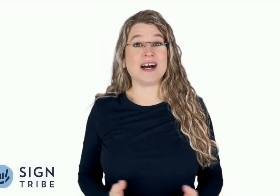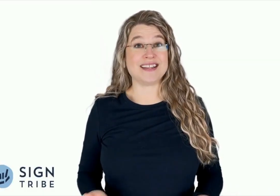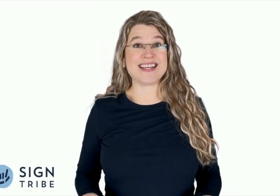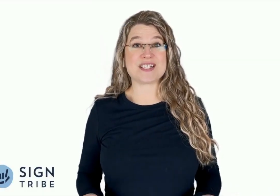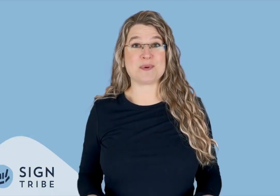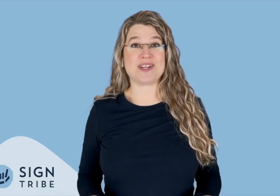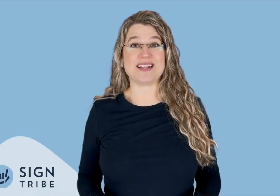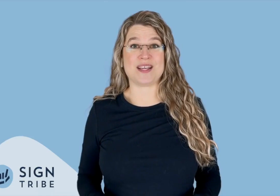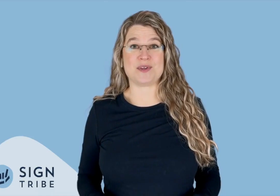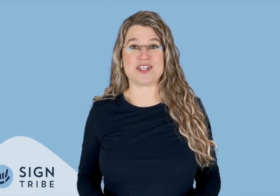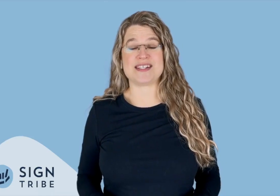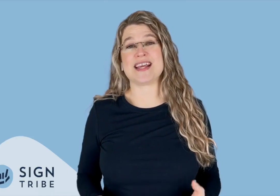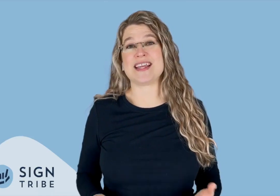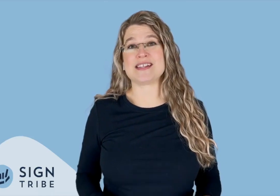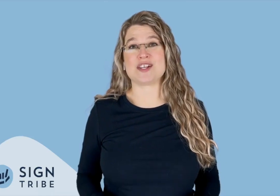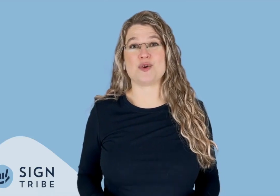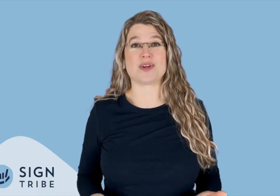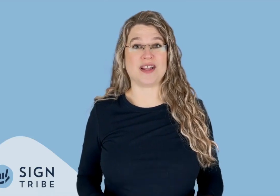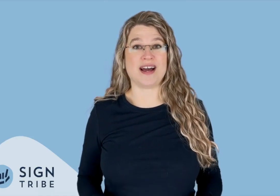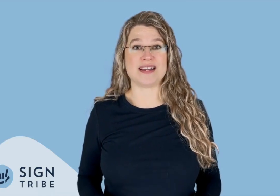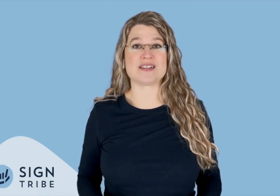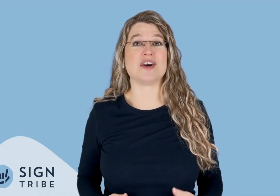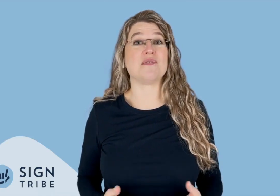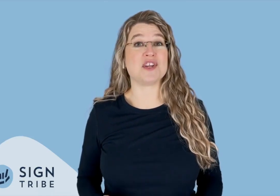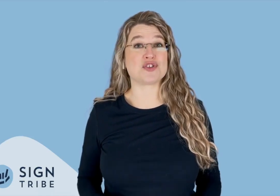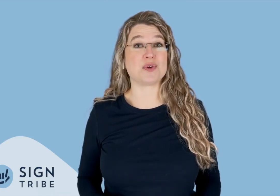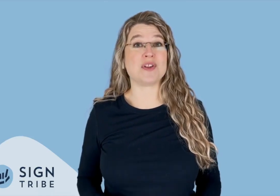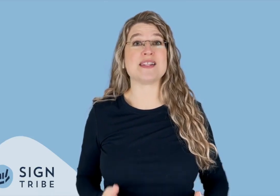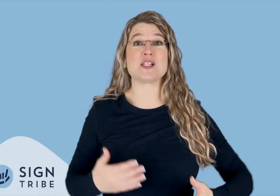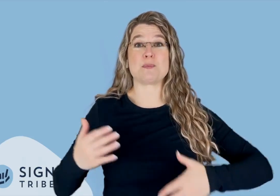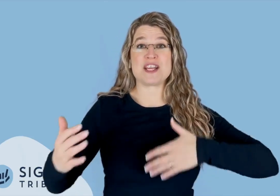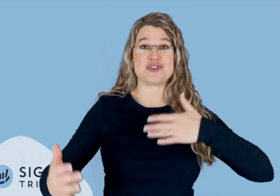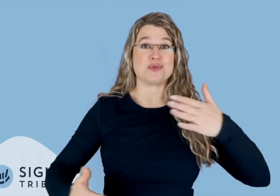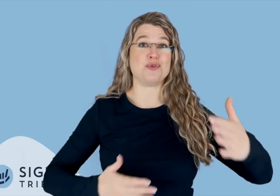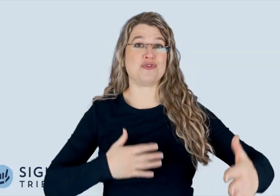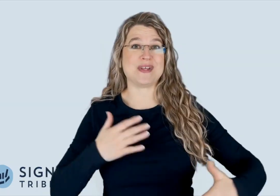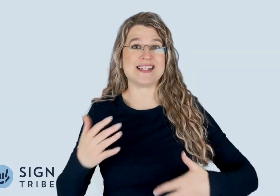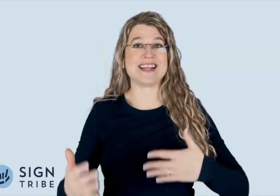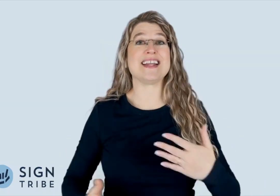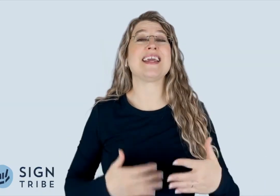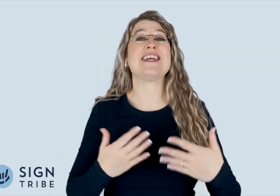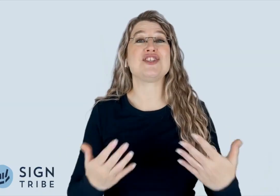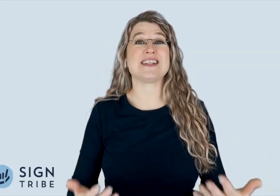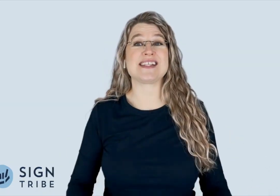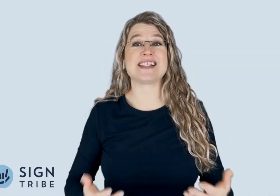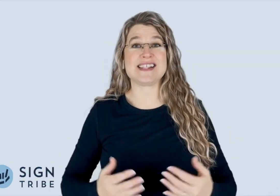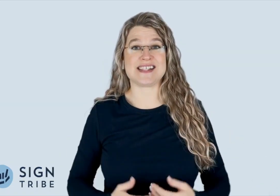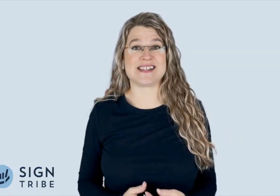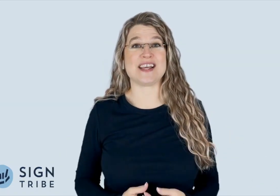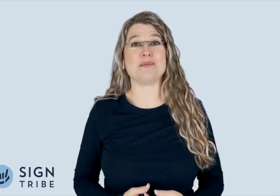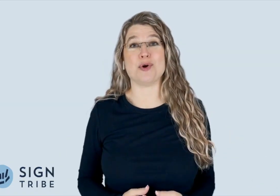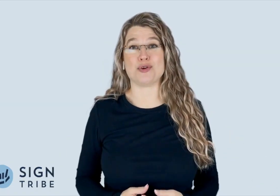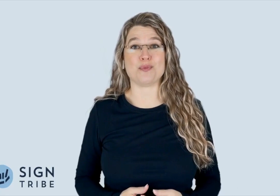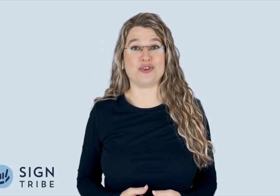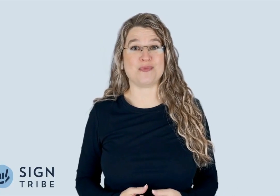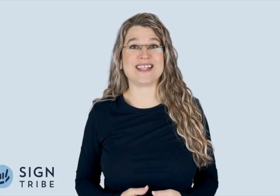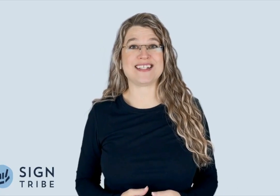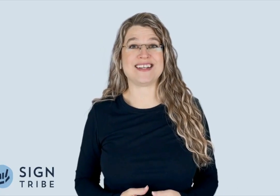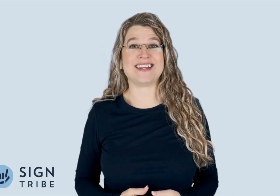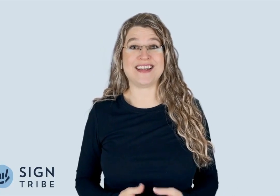Unlike spoken languages, ASL relies on visual and spatial movements engaging the senses and motor movement. It